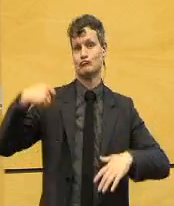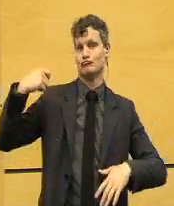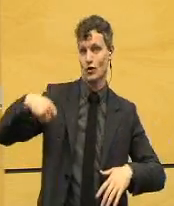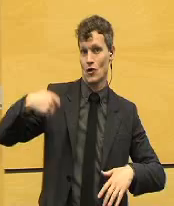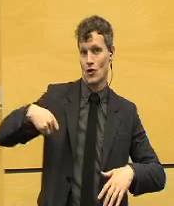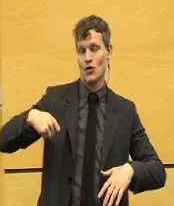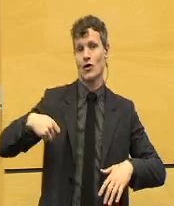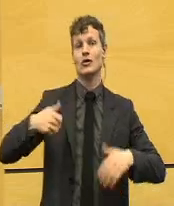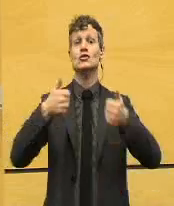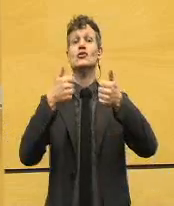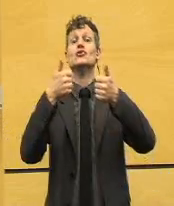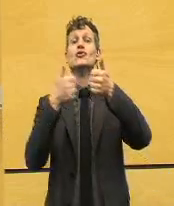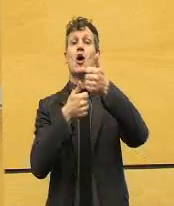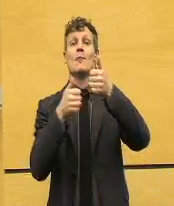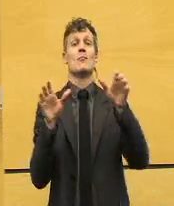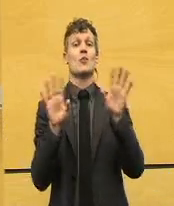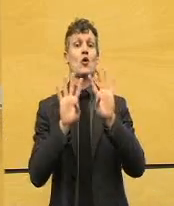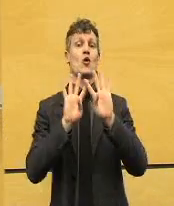amendment